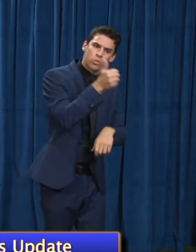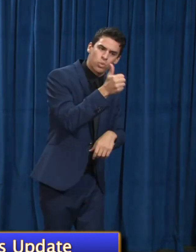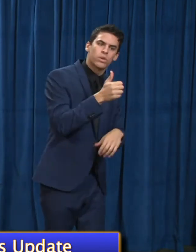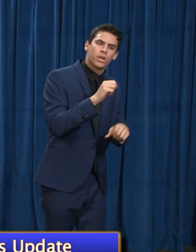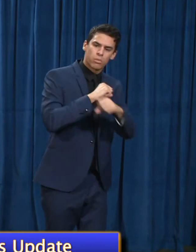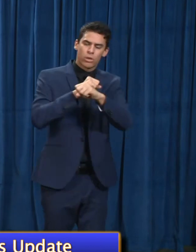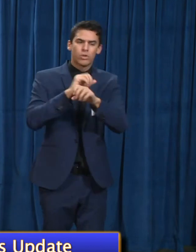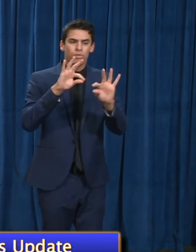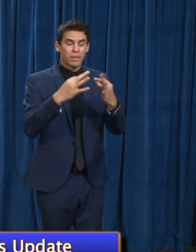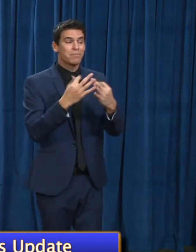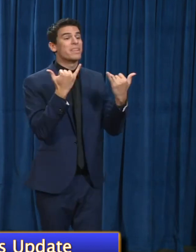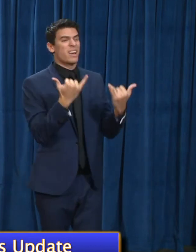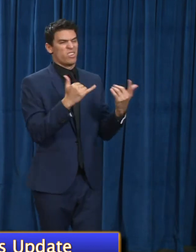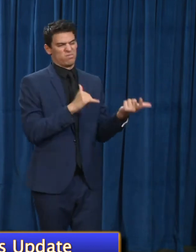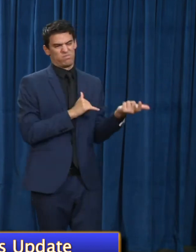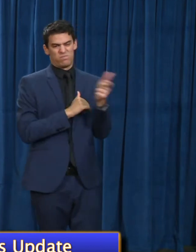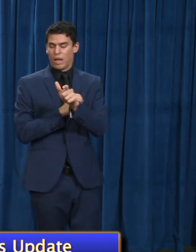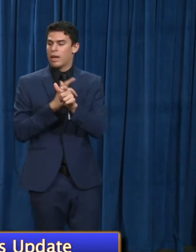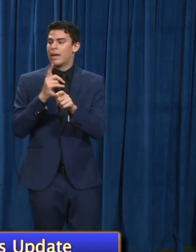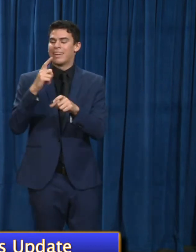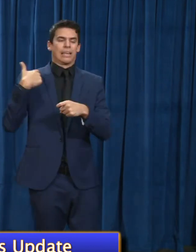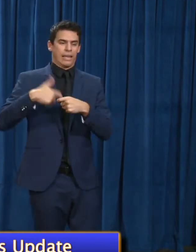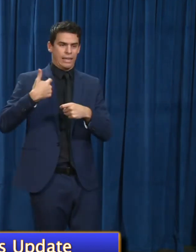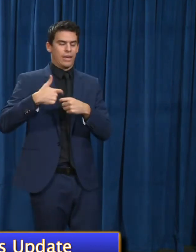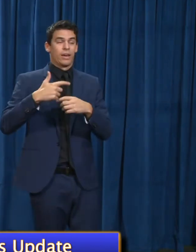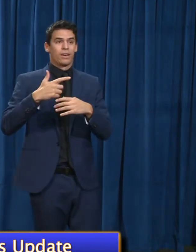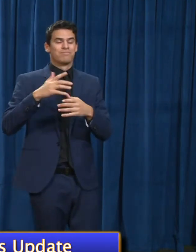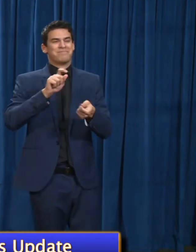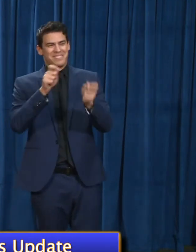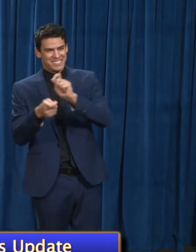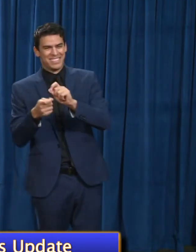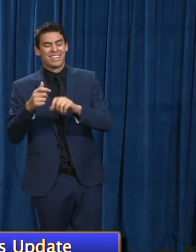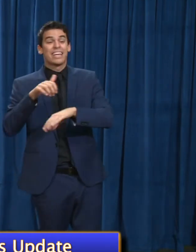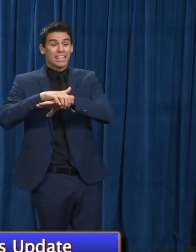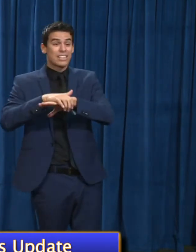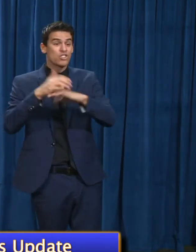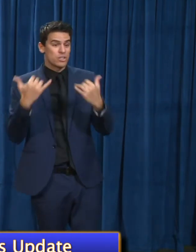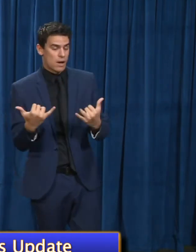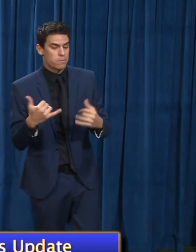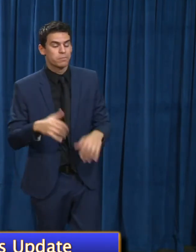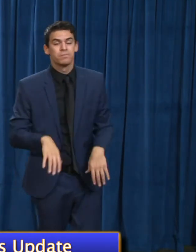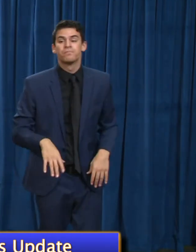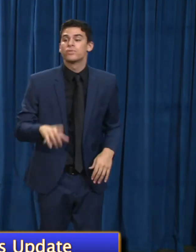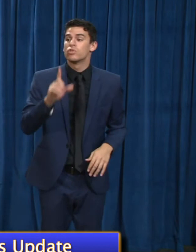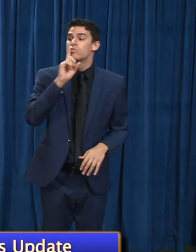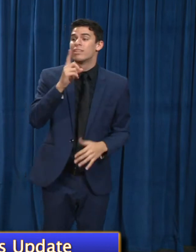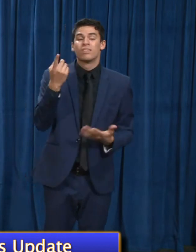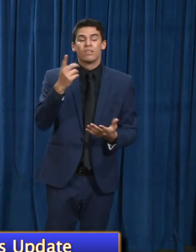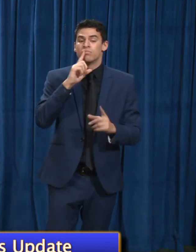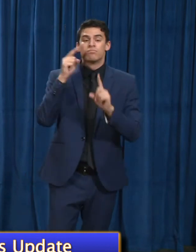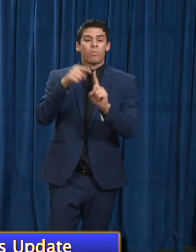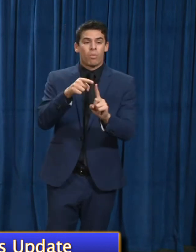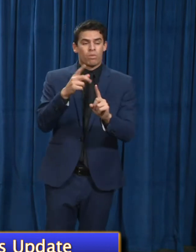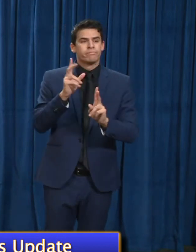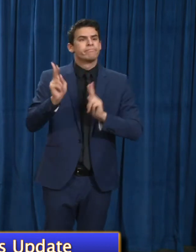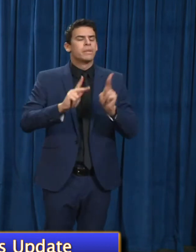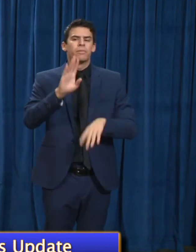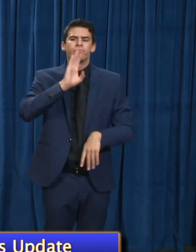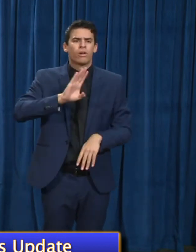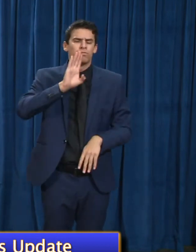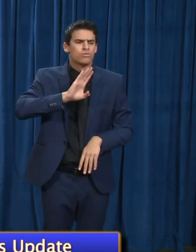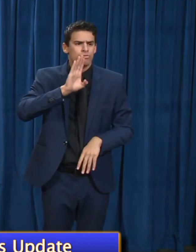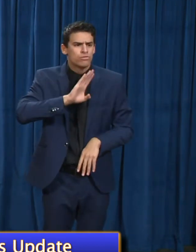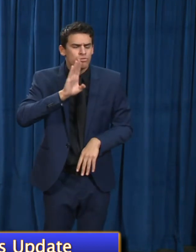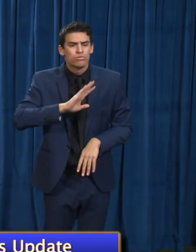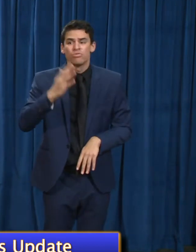high number of people looking to be tested and the long waiting areas, and some people getting very frustrated and returning